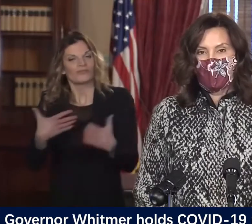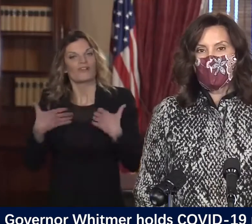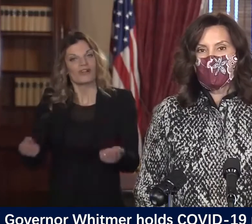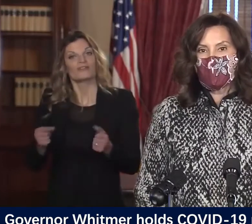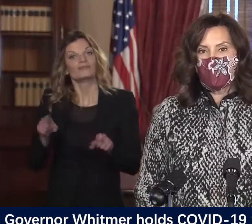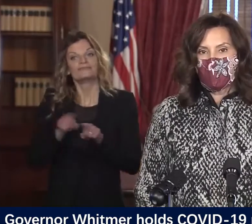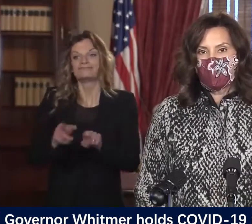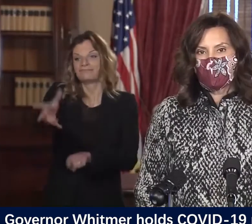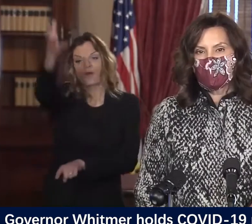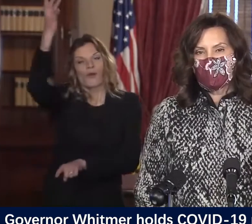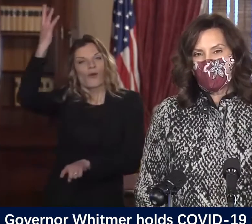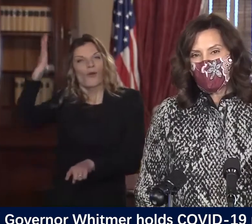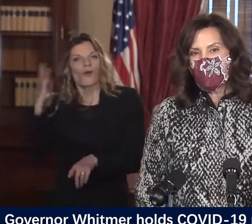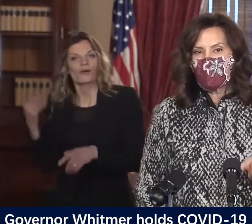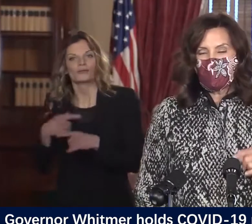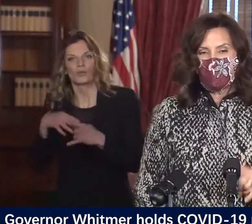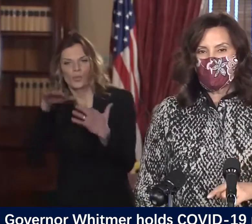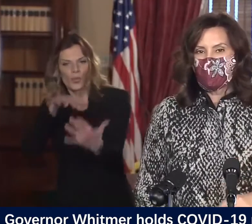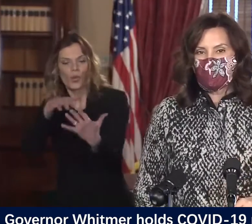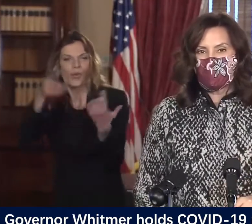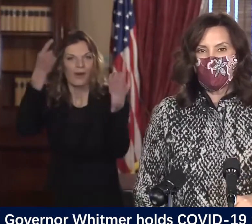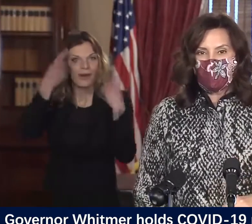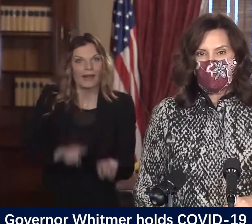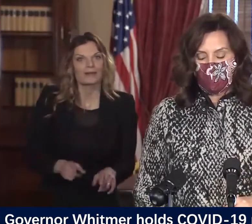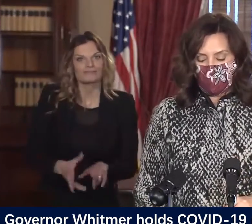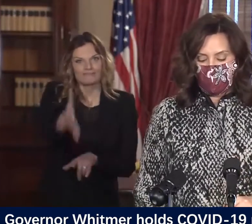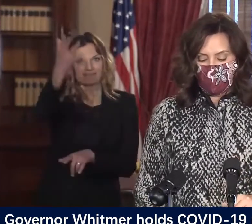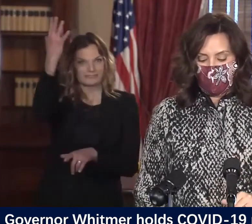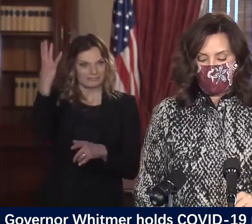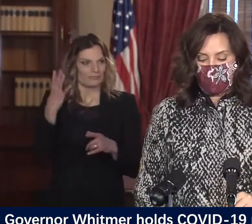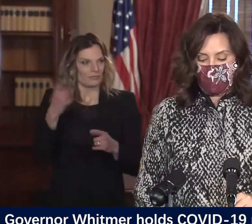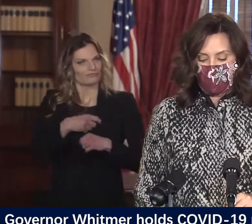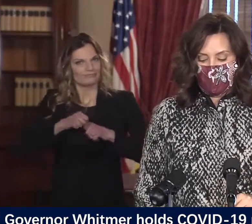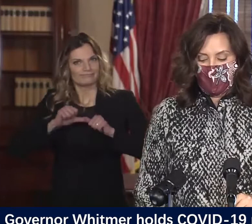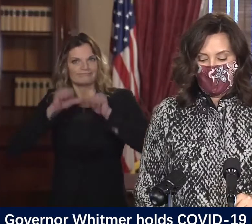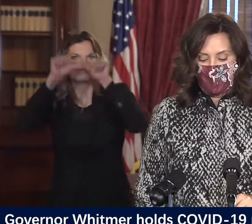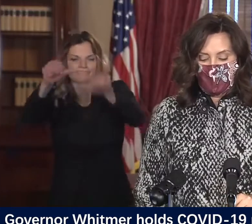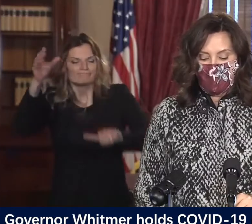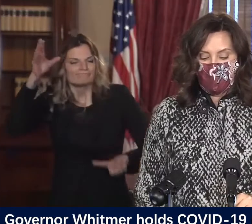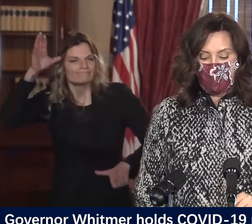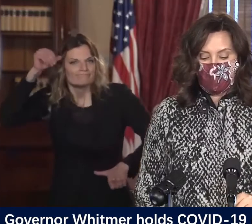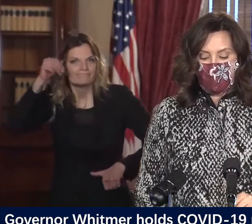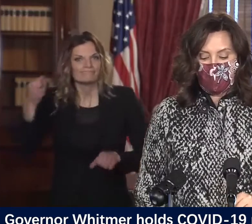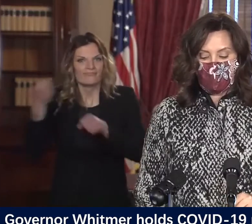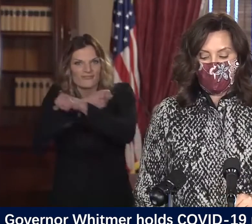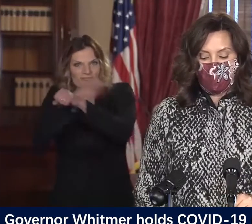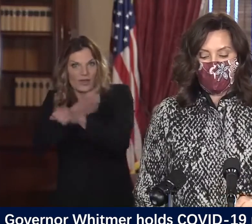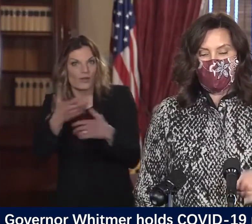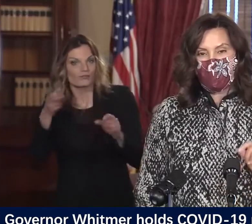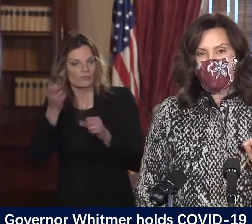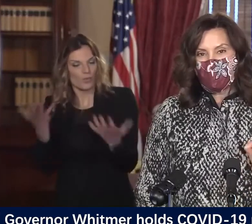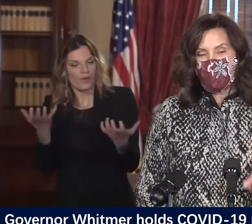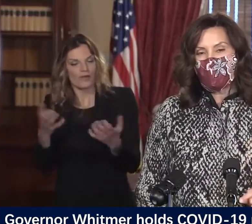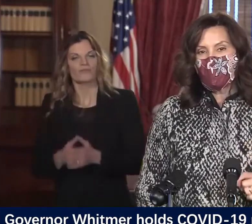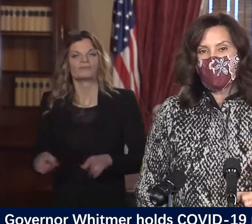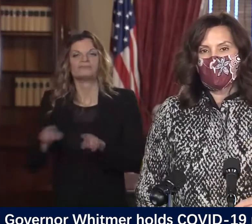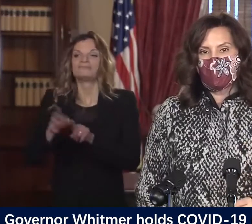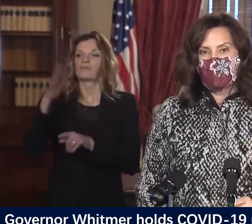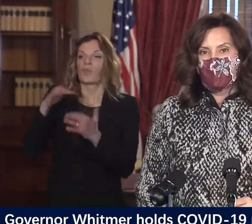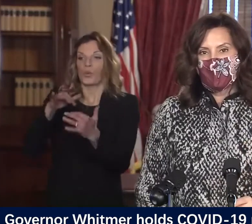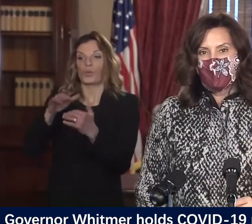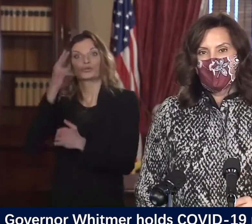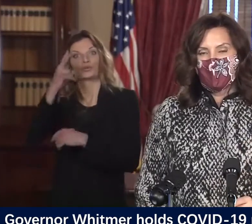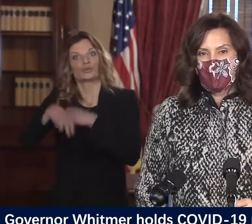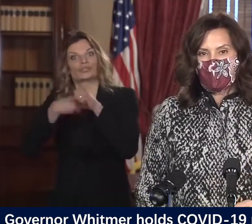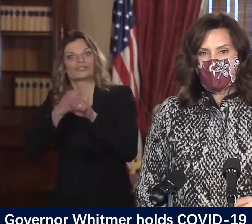We came together in Detroit, Michigan as the arsenal of democracy to defeat the Nazis because we stood